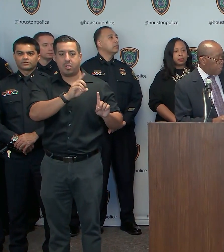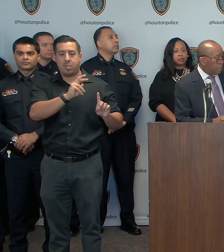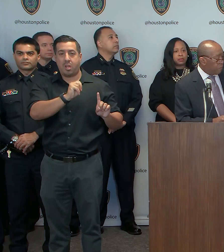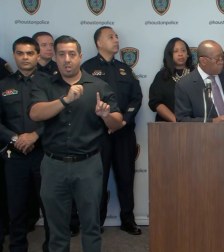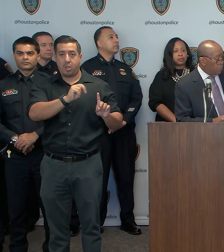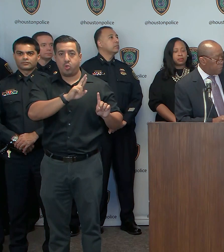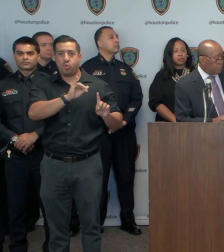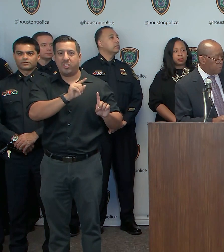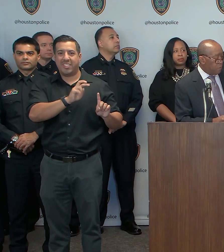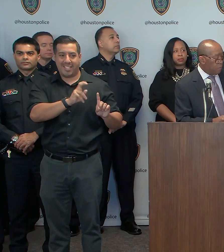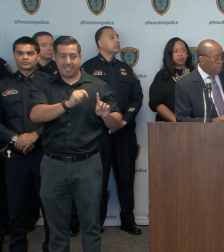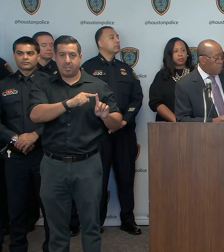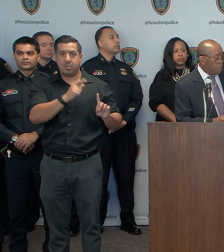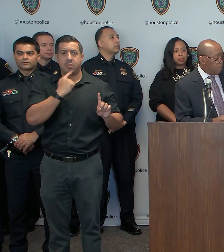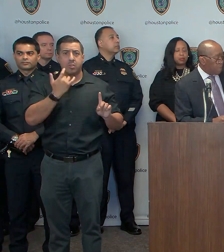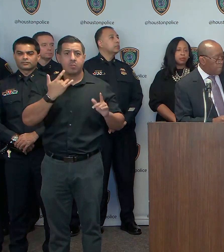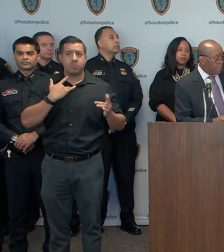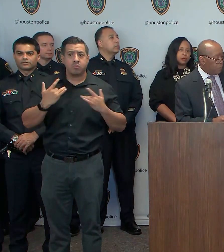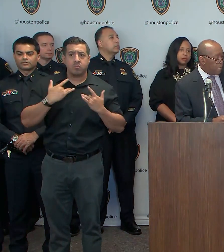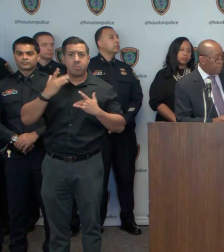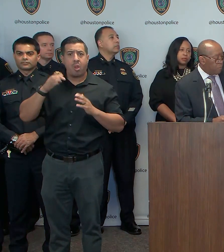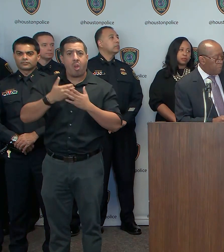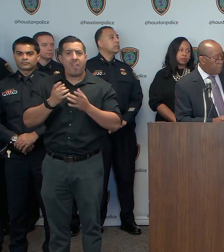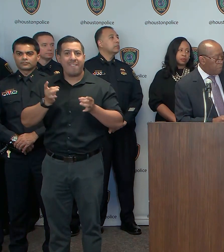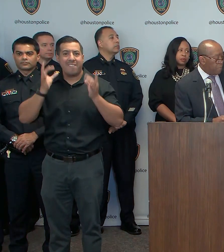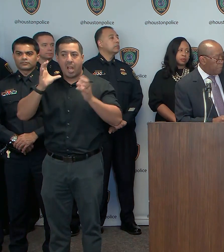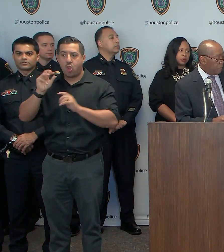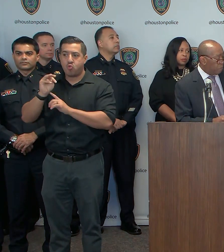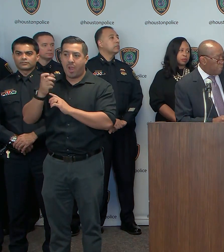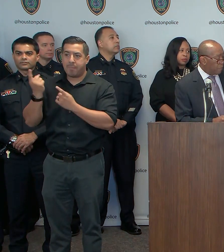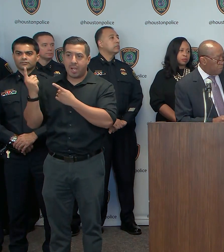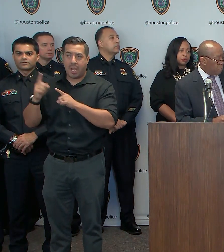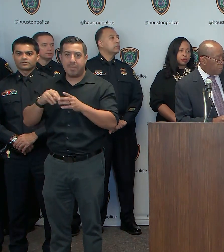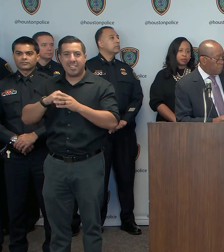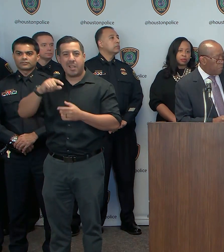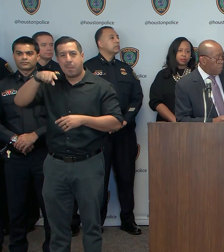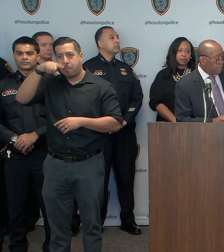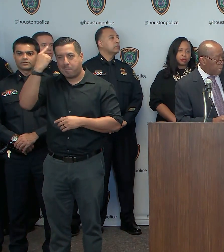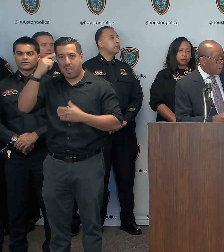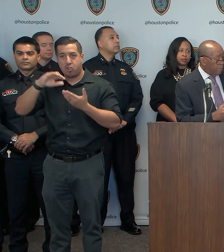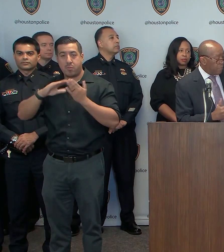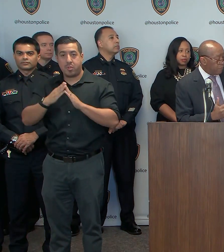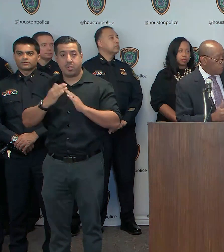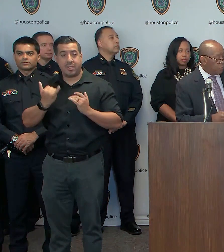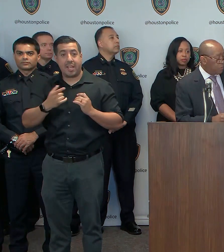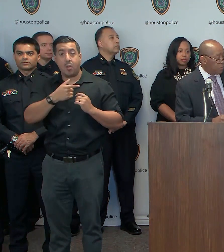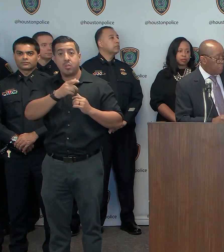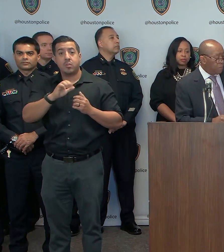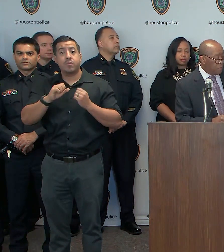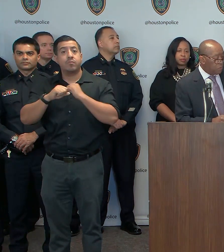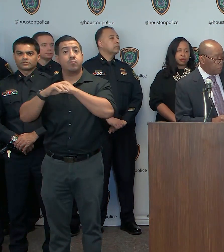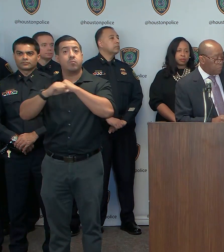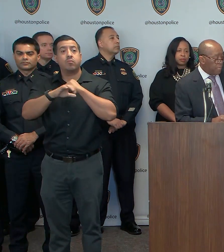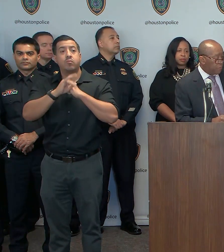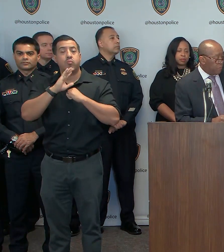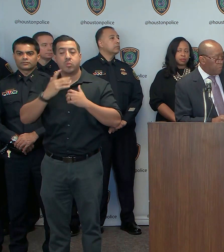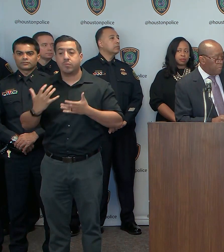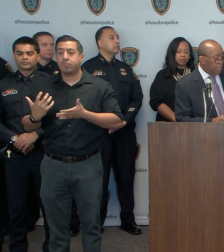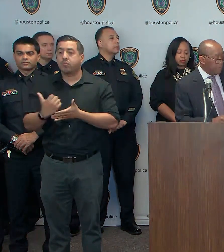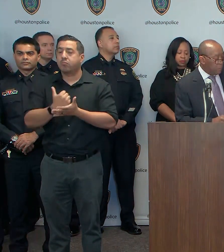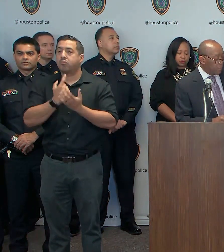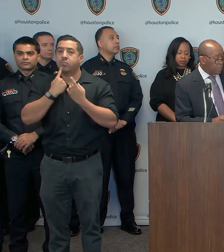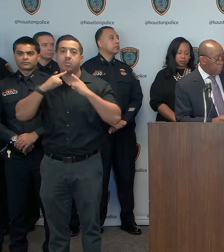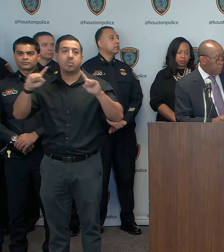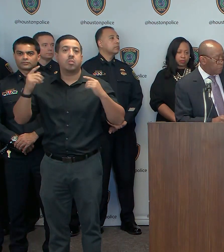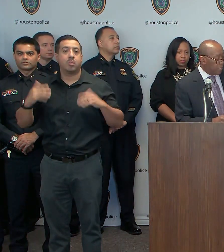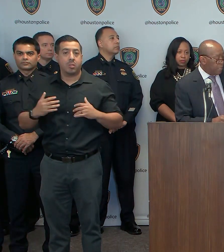Rosette out of the growing concern over violent crimes being committed in the black community. The campaign's first year achieved much success, and